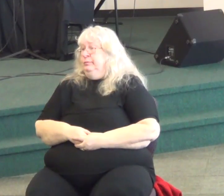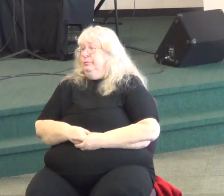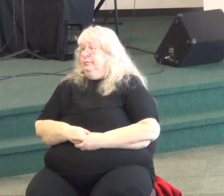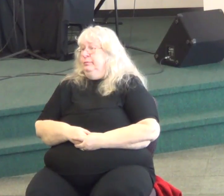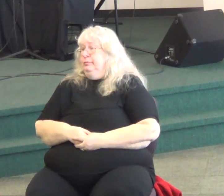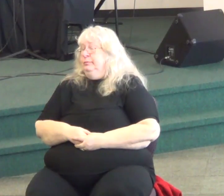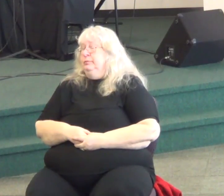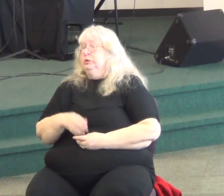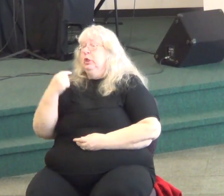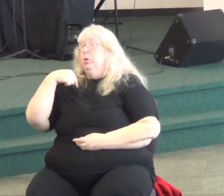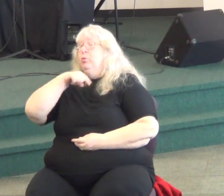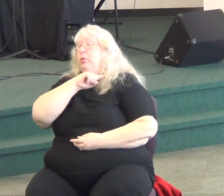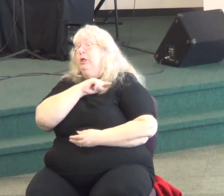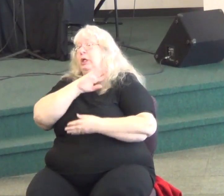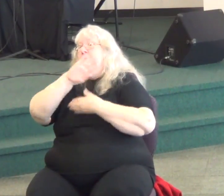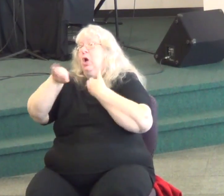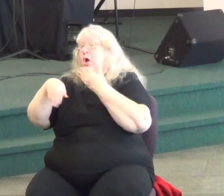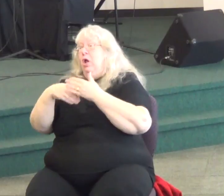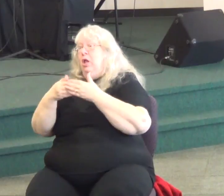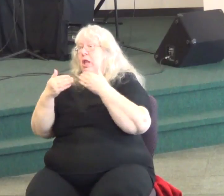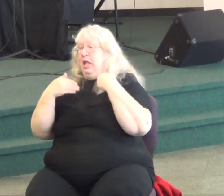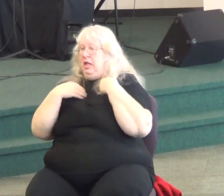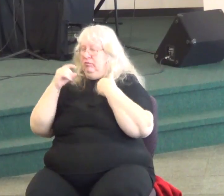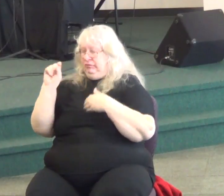We've all got needs, don't we, church?